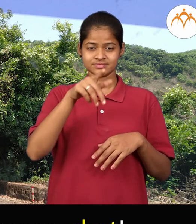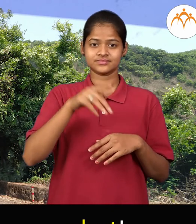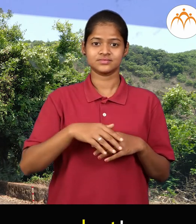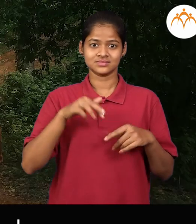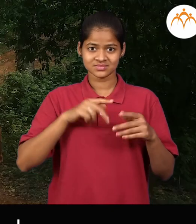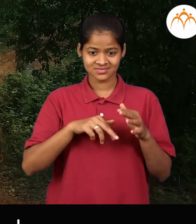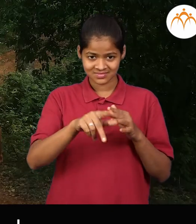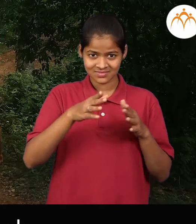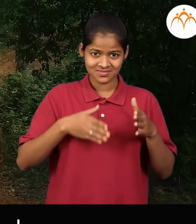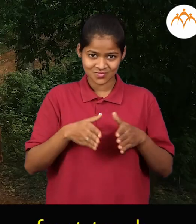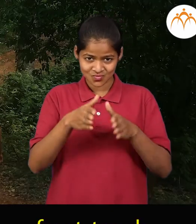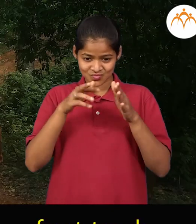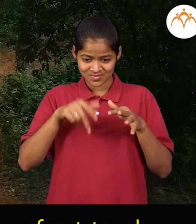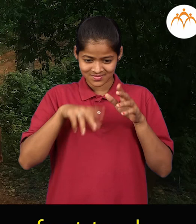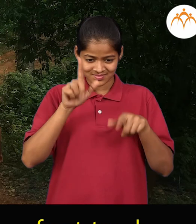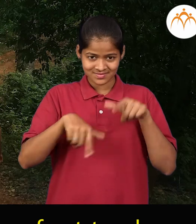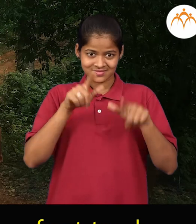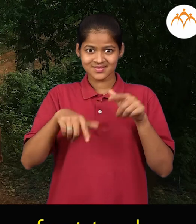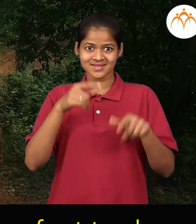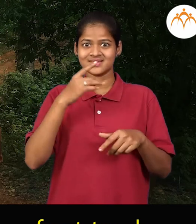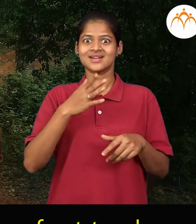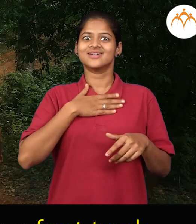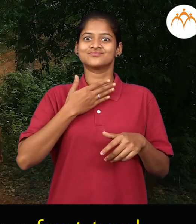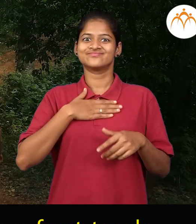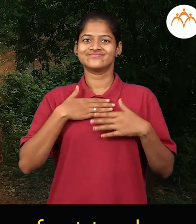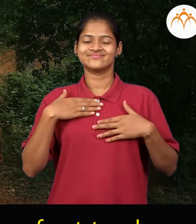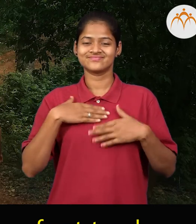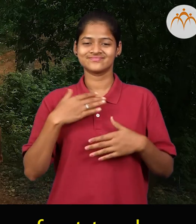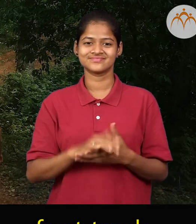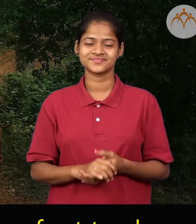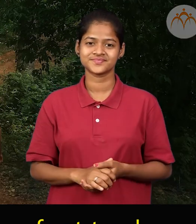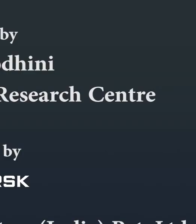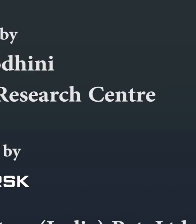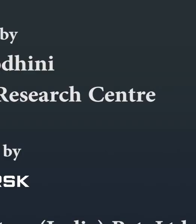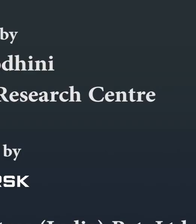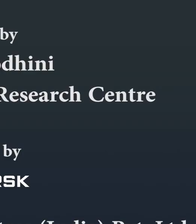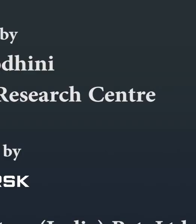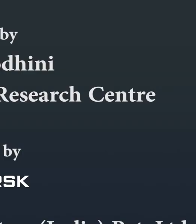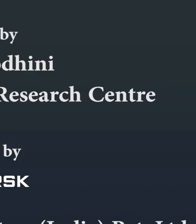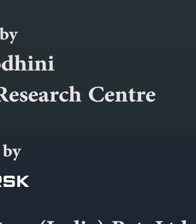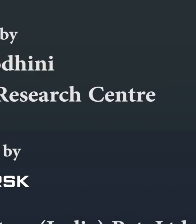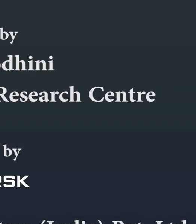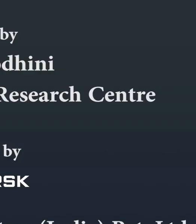Foot track. It is fun walking on a foot track. Ghat. Winding road